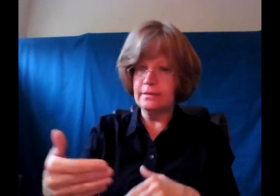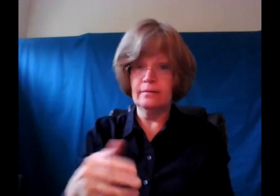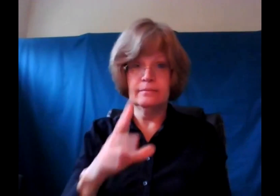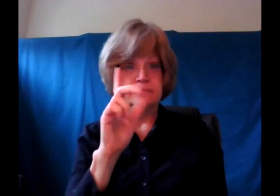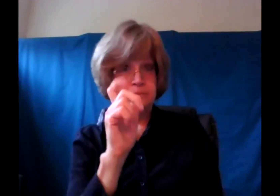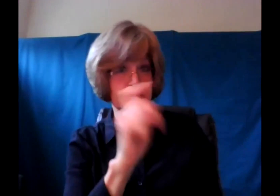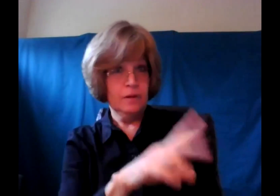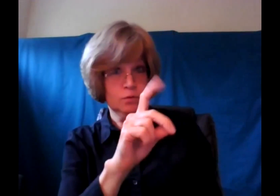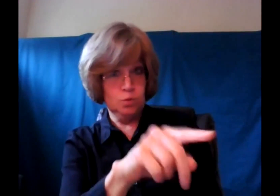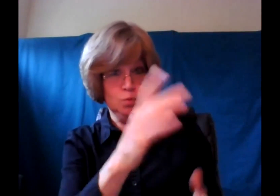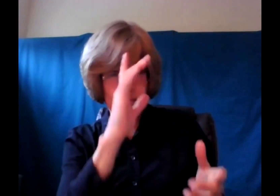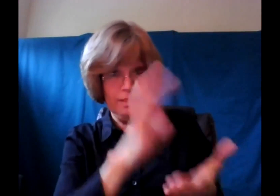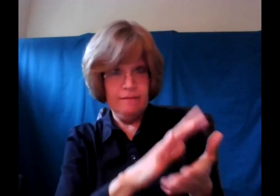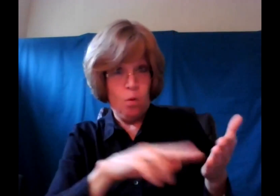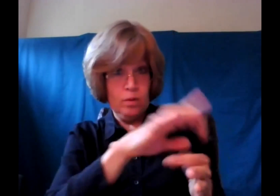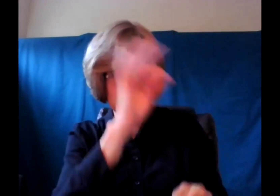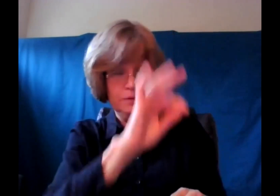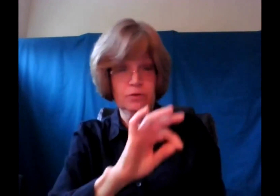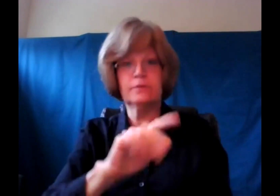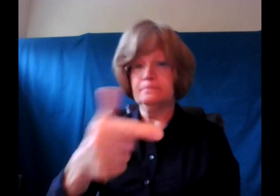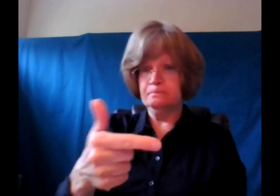Do you believe in the Holy Spirit?